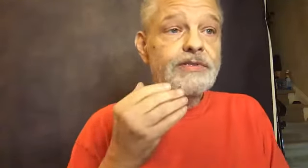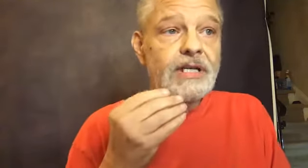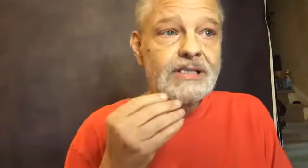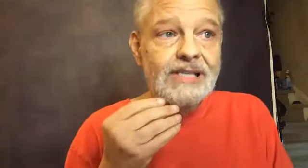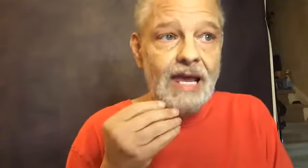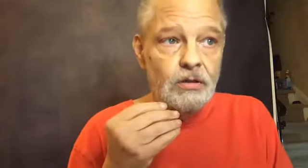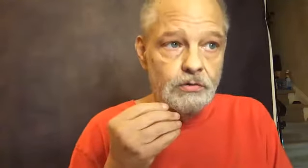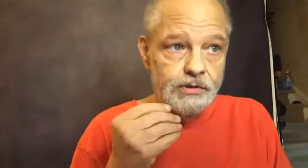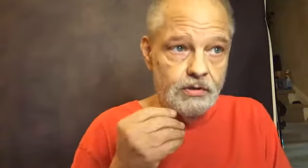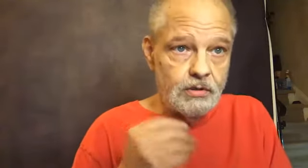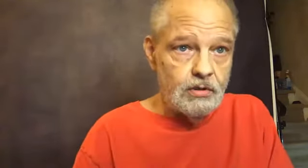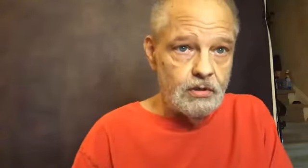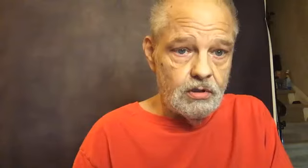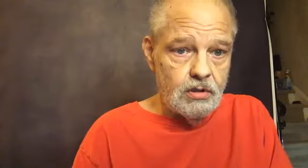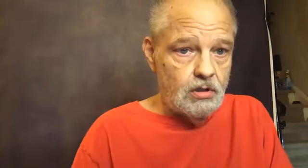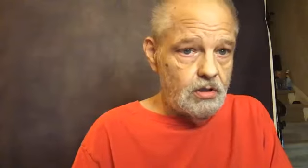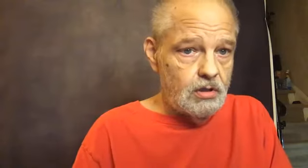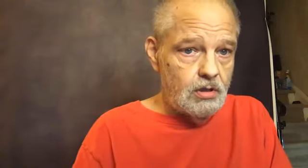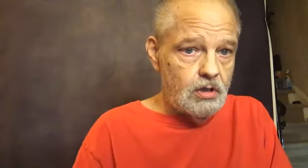represent sounds.